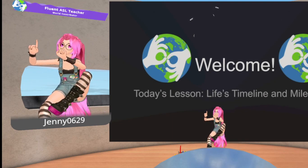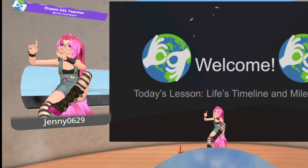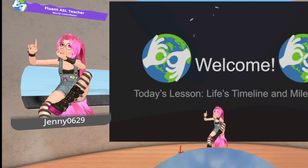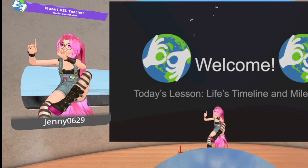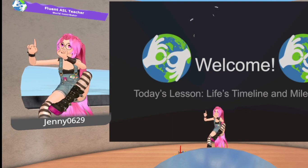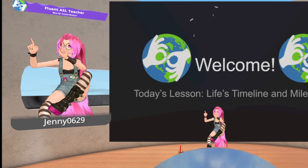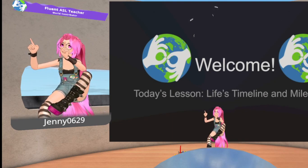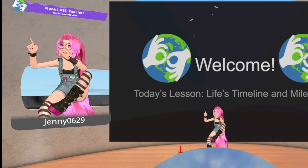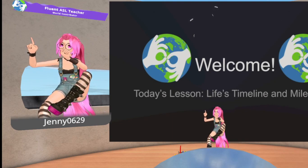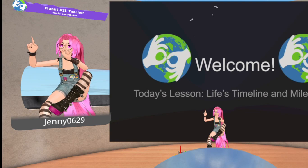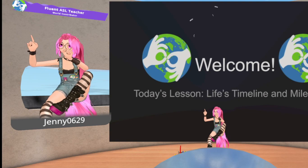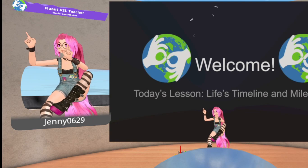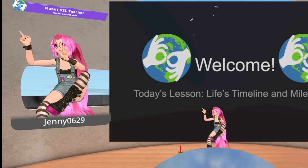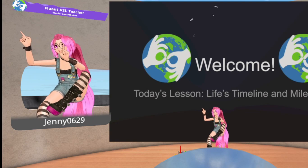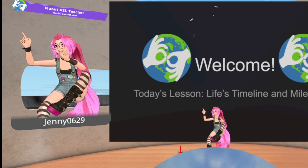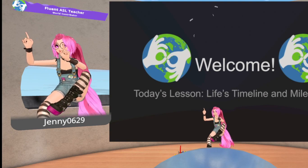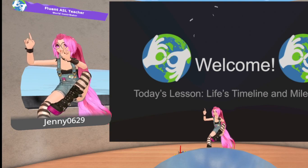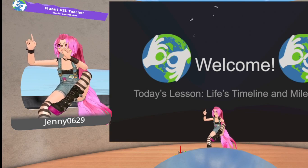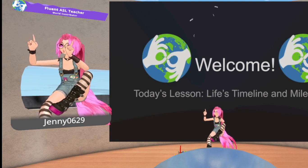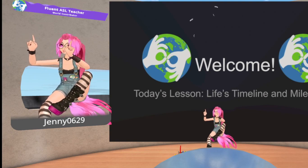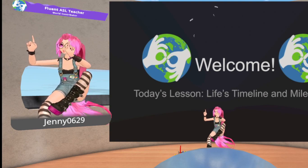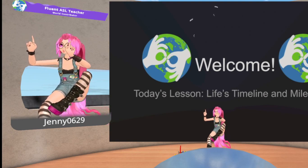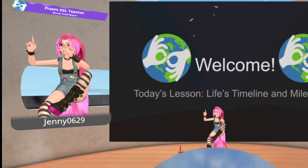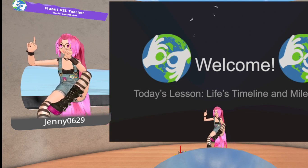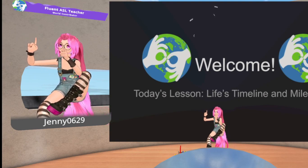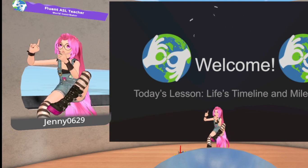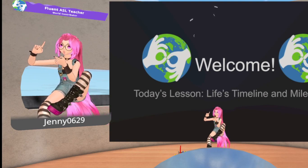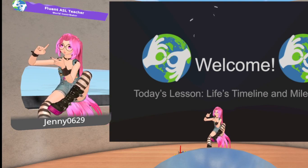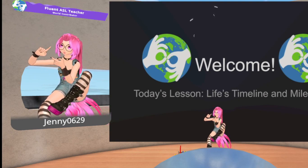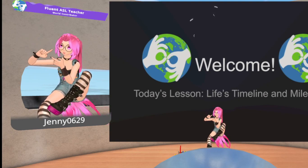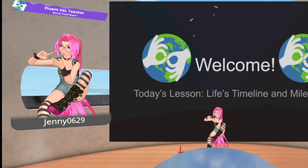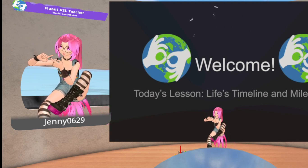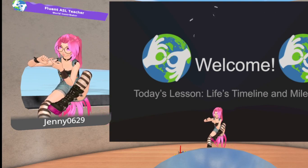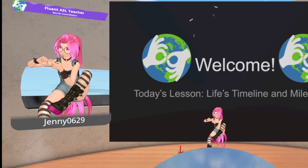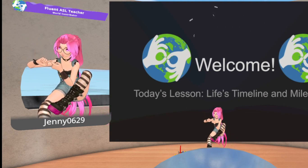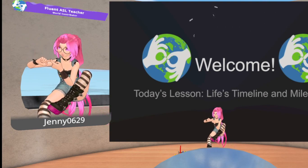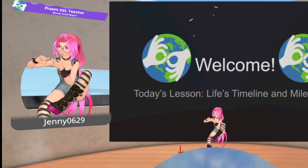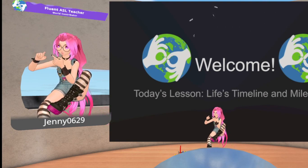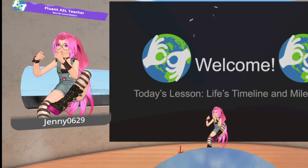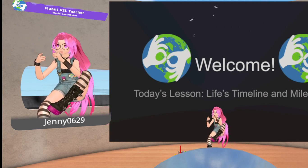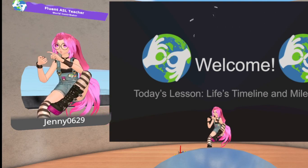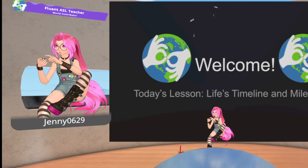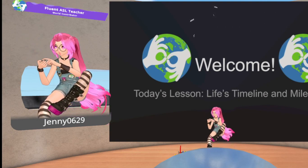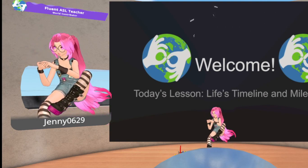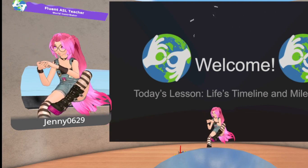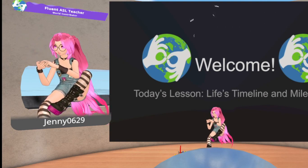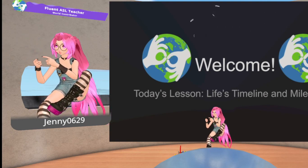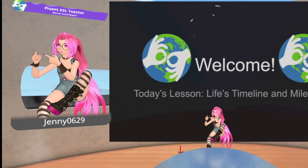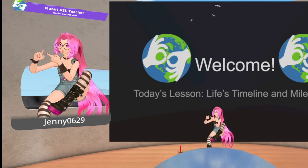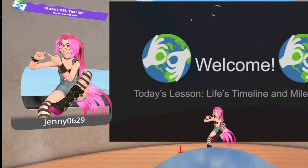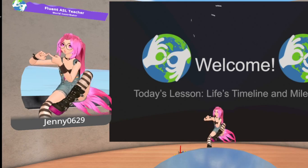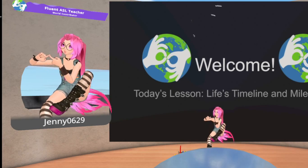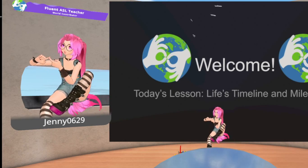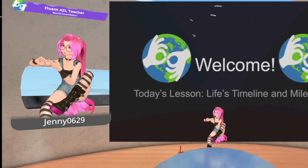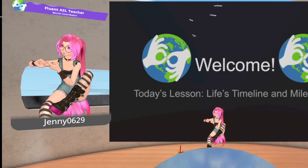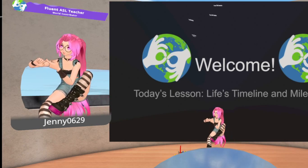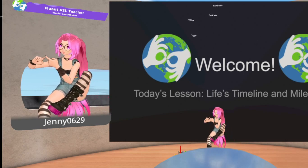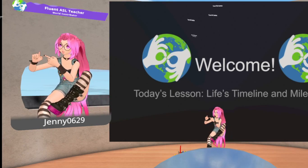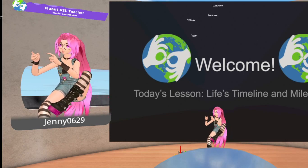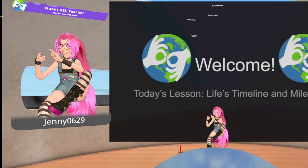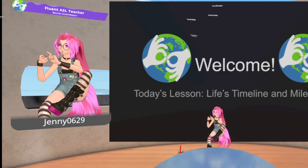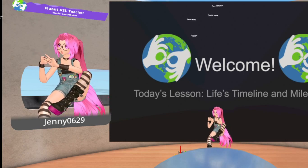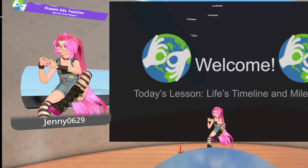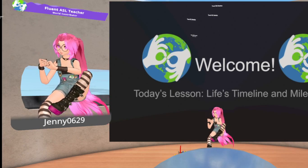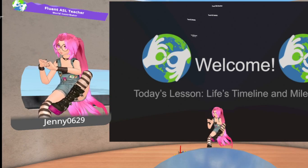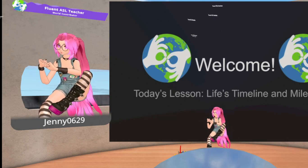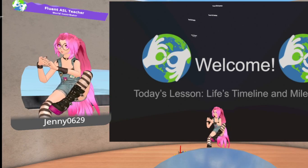2 pointer fingers representing you and the person in front of you, and then you're gonna have them interlocking on top of each other, like this